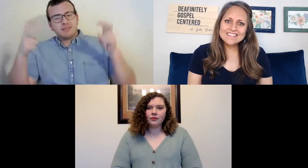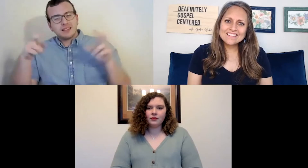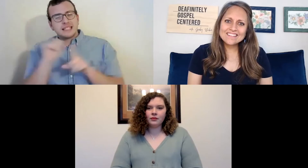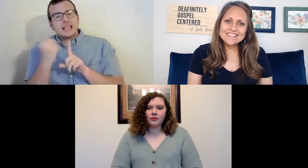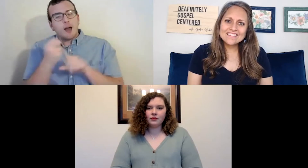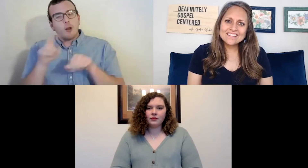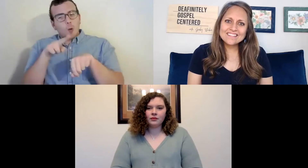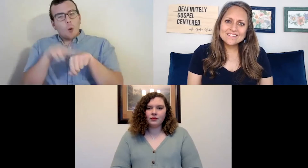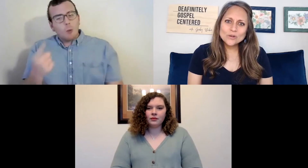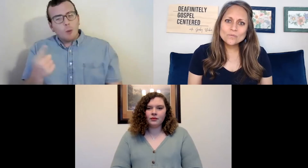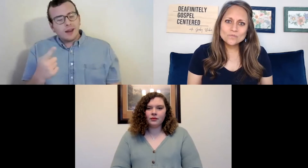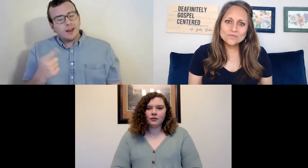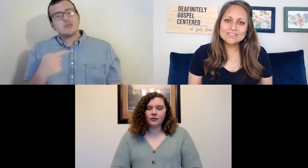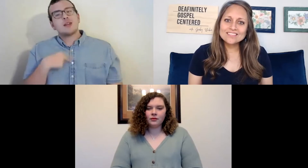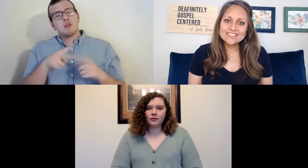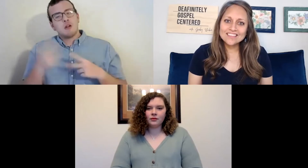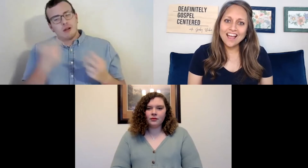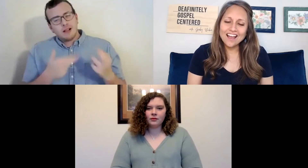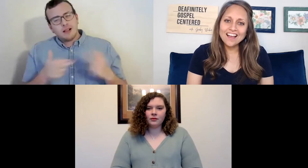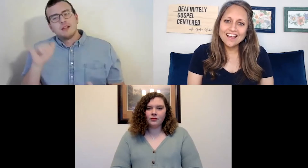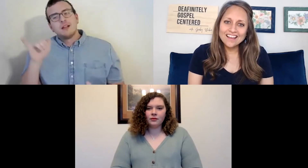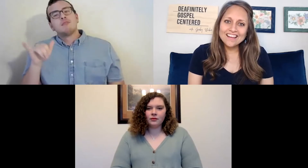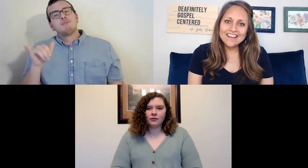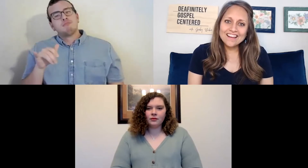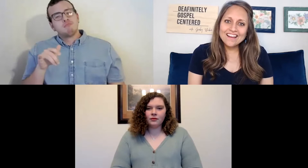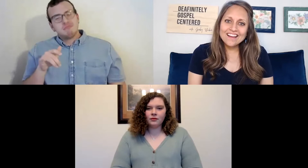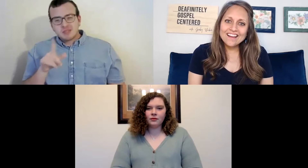was classified as normal, and that's when I realized they were actually deaf.